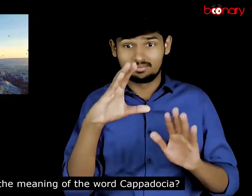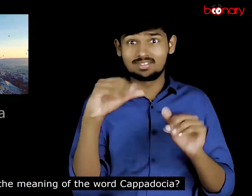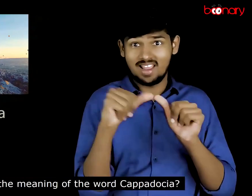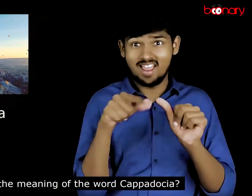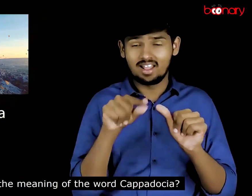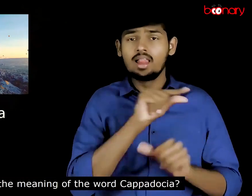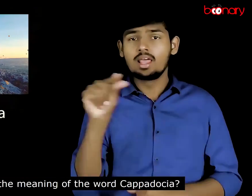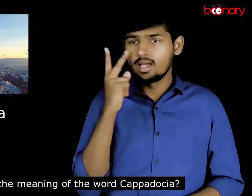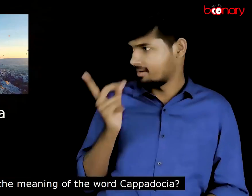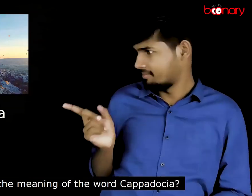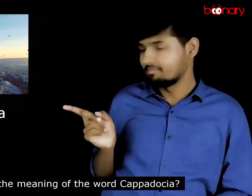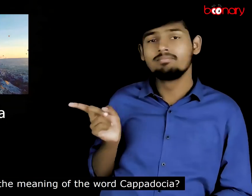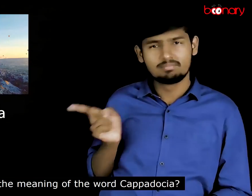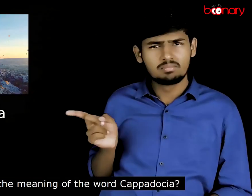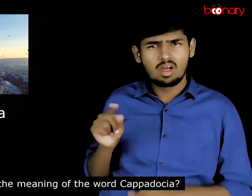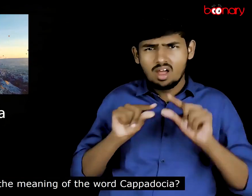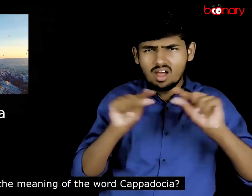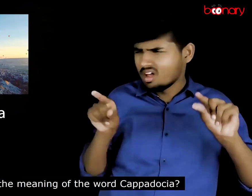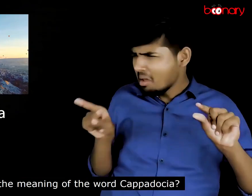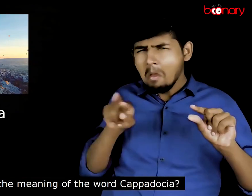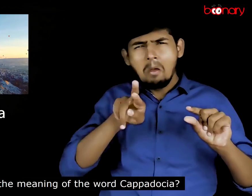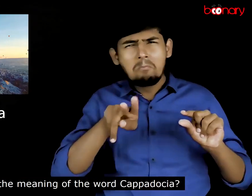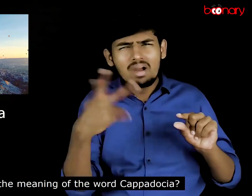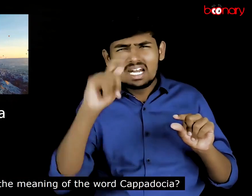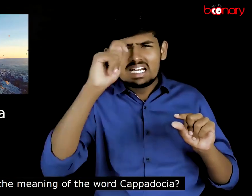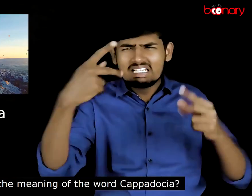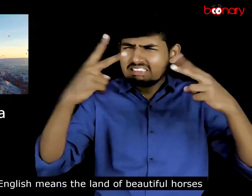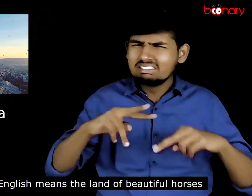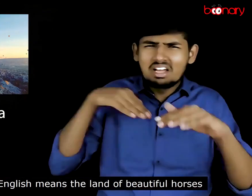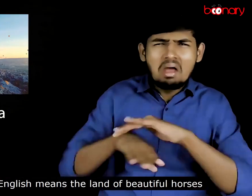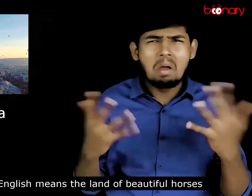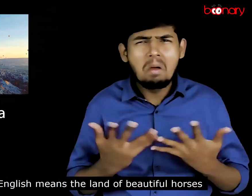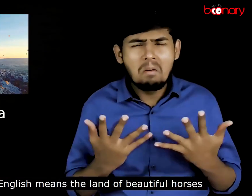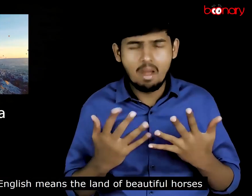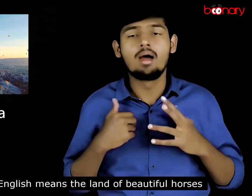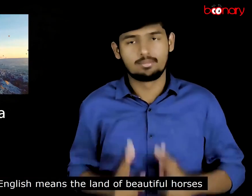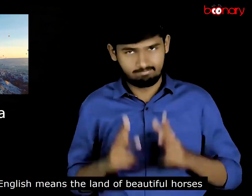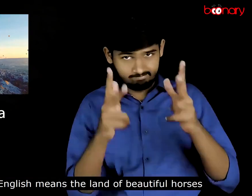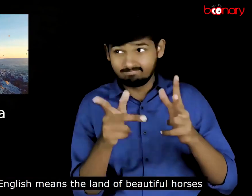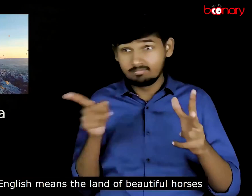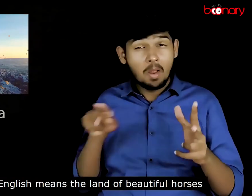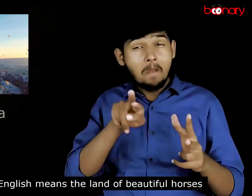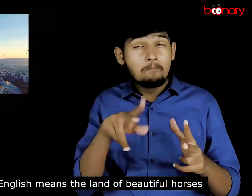What is the meaning of the word Cappadocia? This word in English